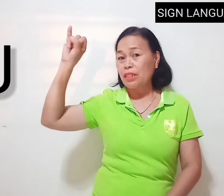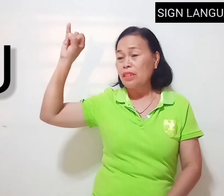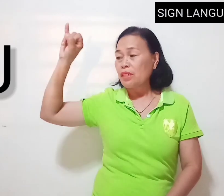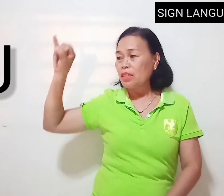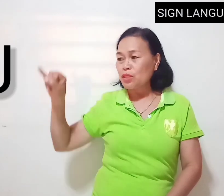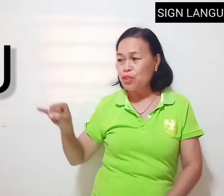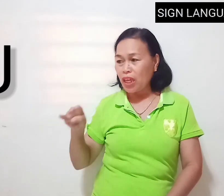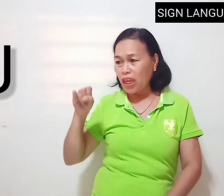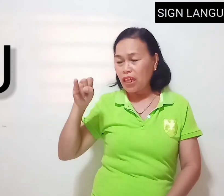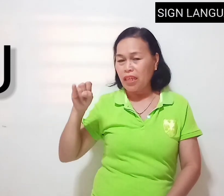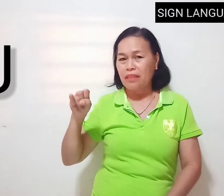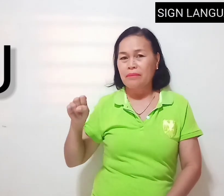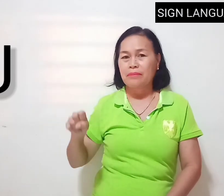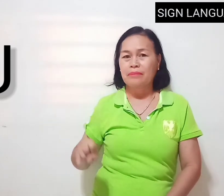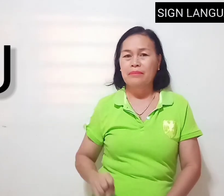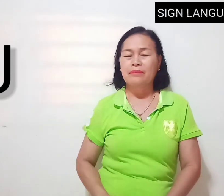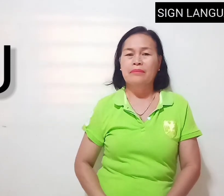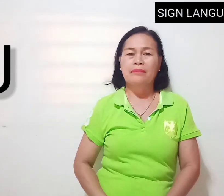Letter J.